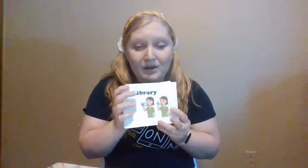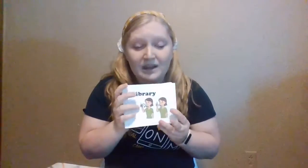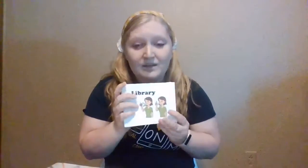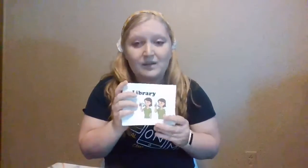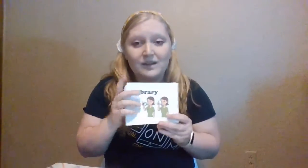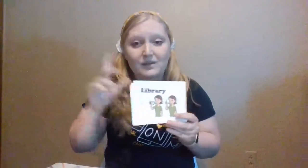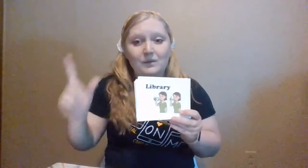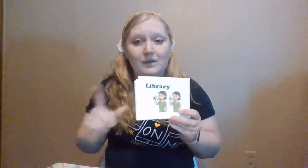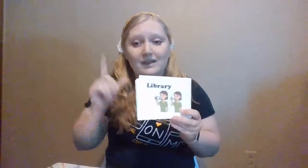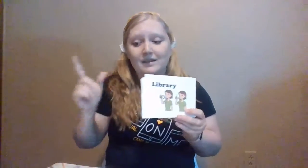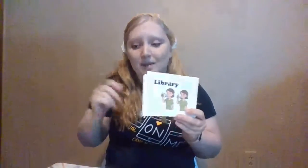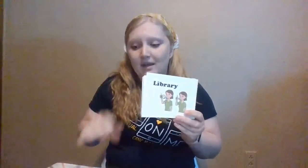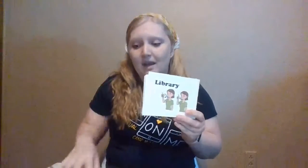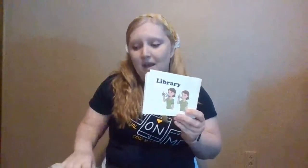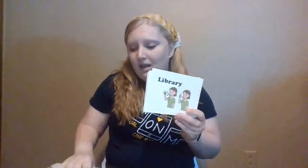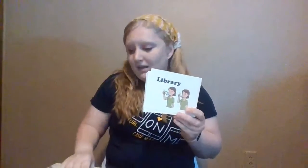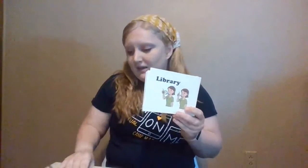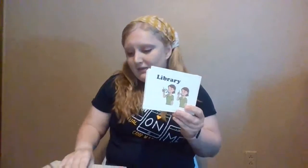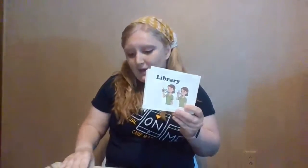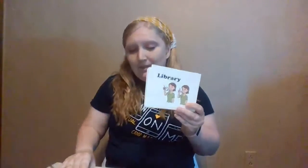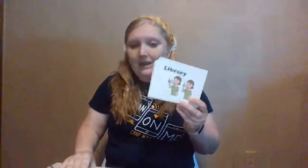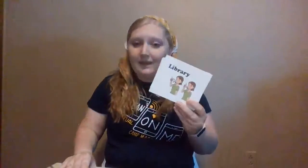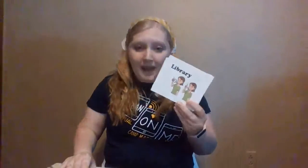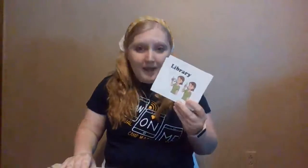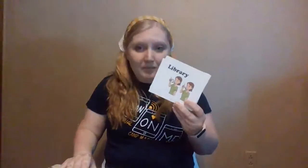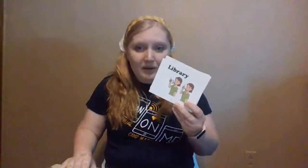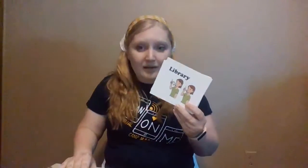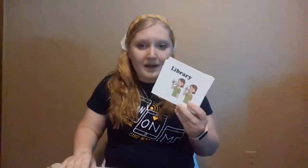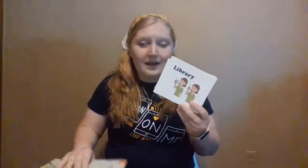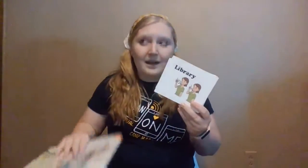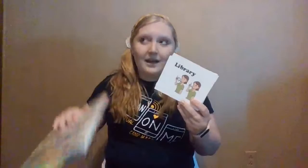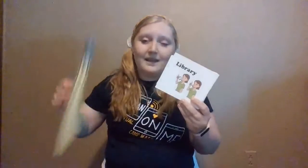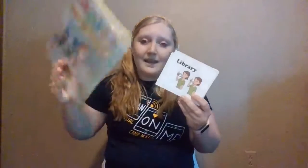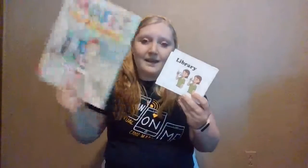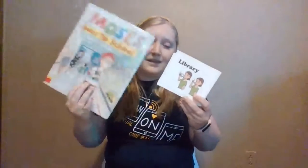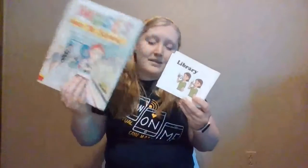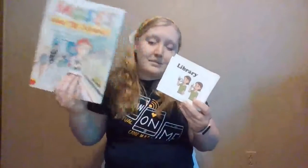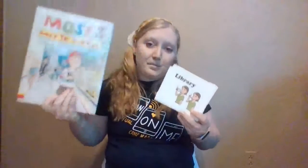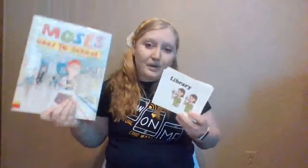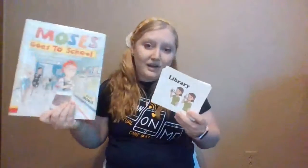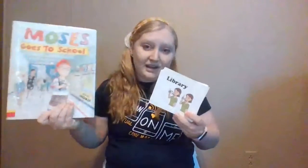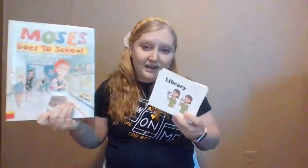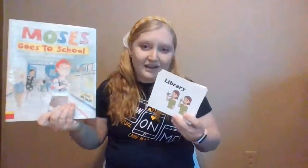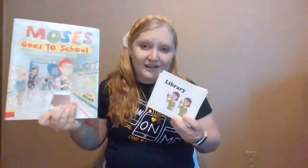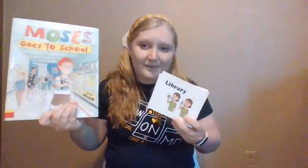library. So see if you can find something that's from the library, like this book,